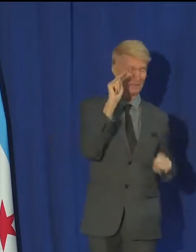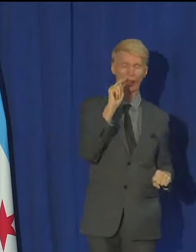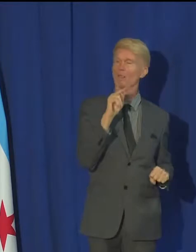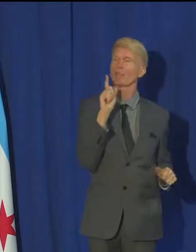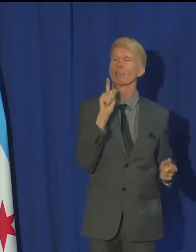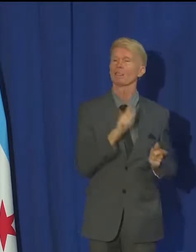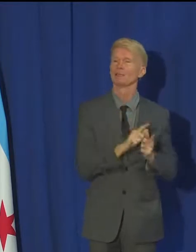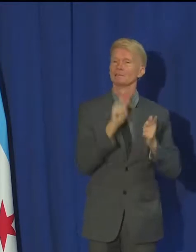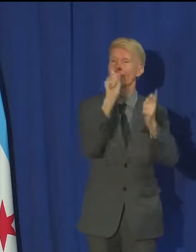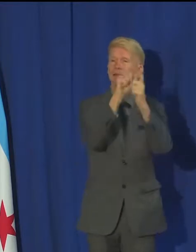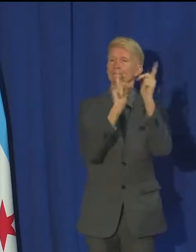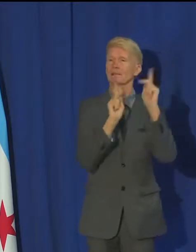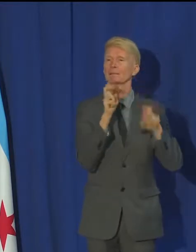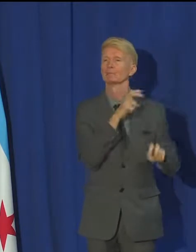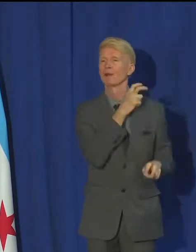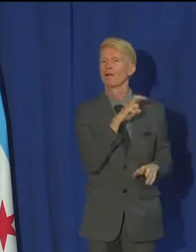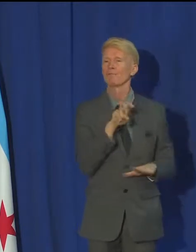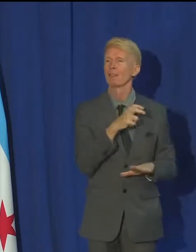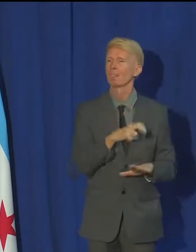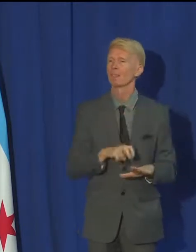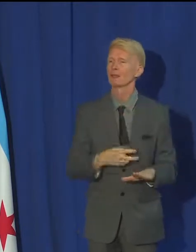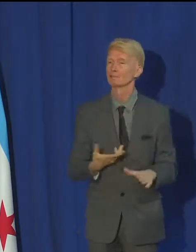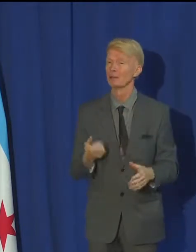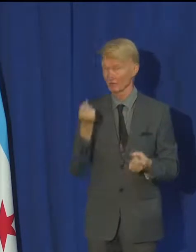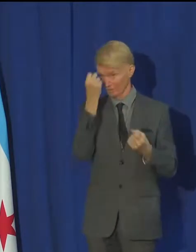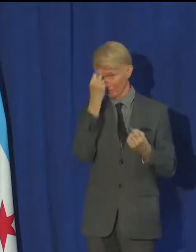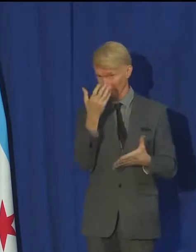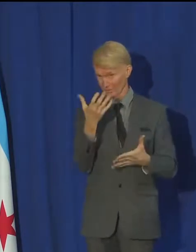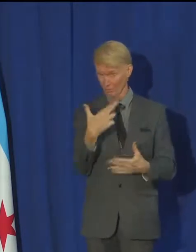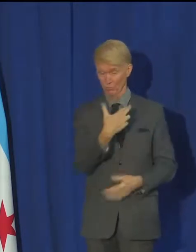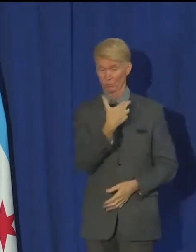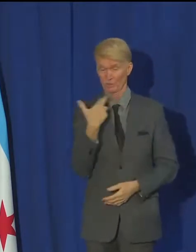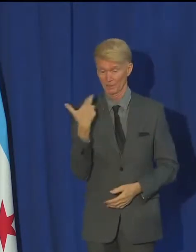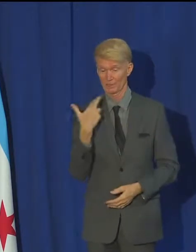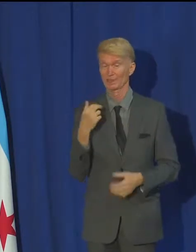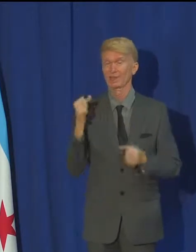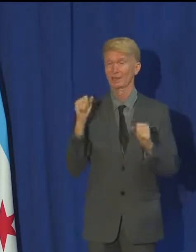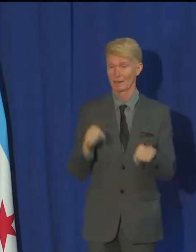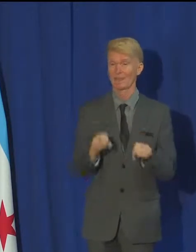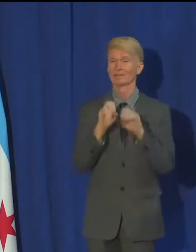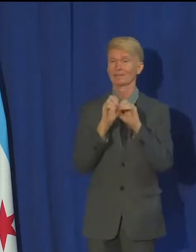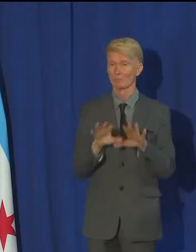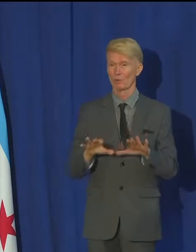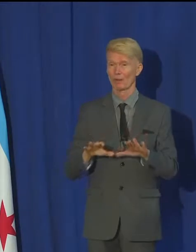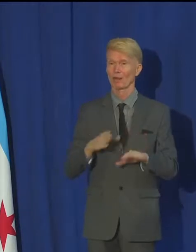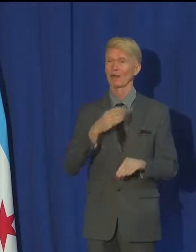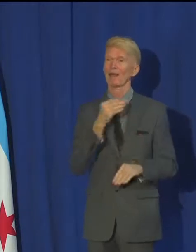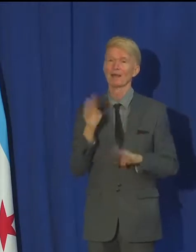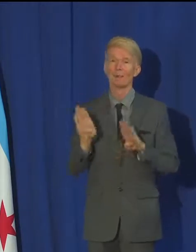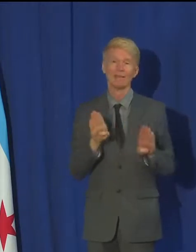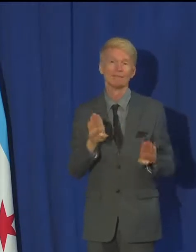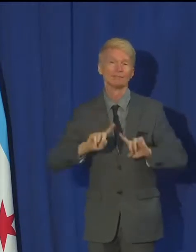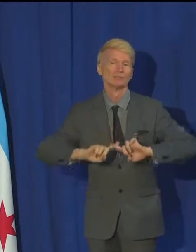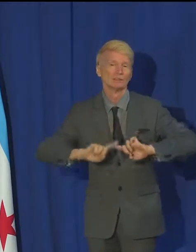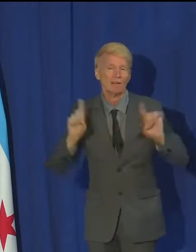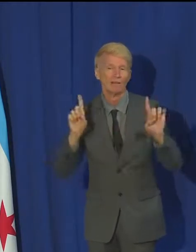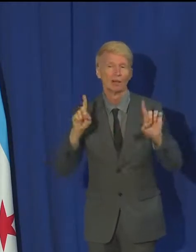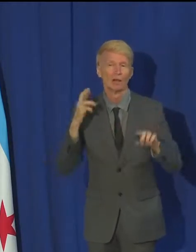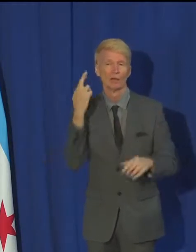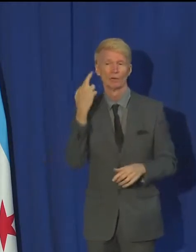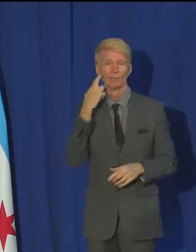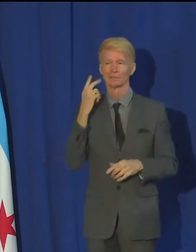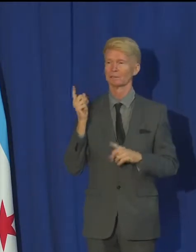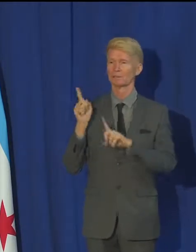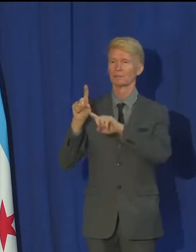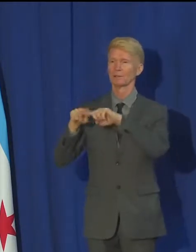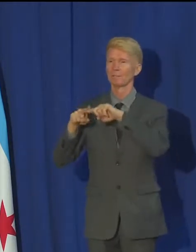just highlights that there are risk factors for spread that are different in some ways in different parts of the